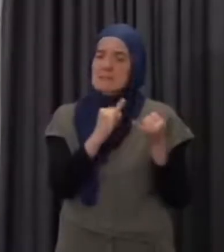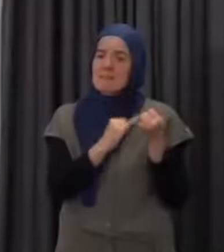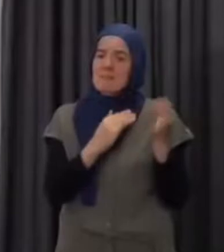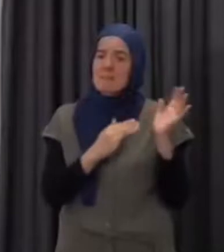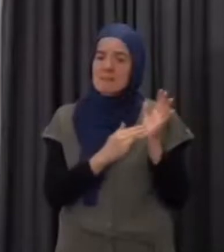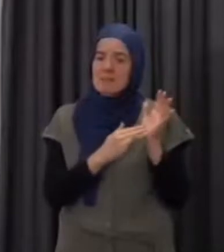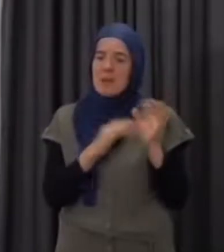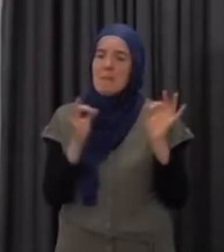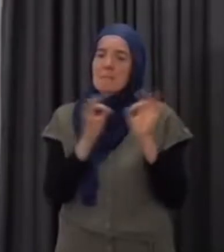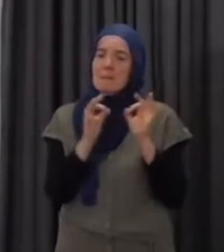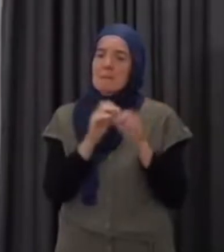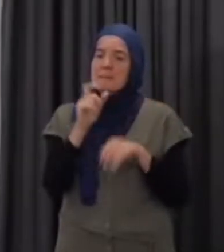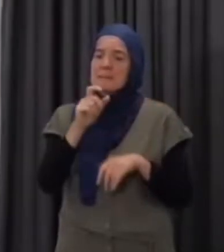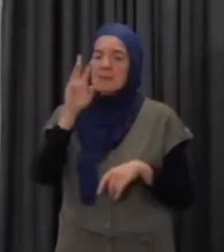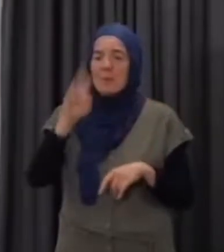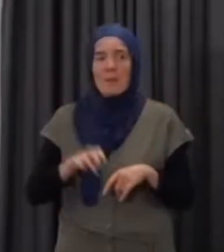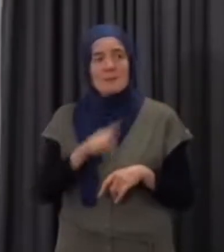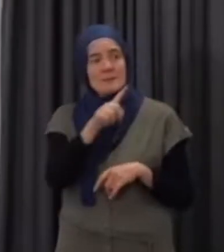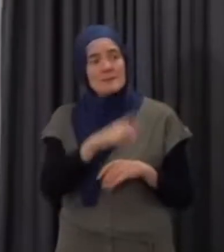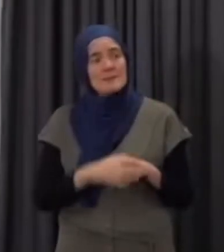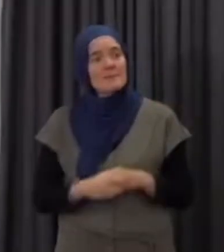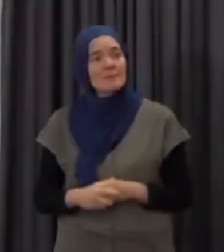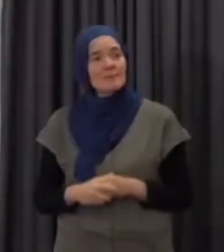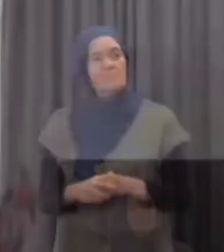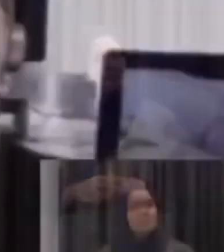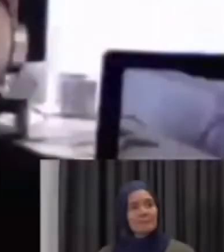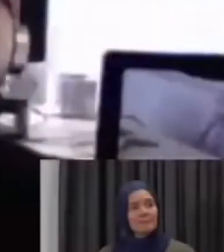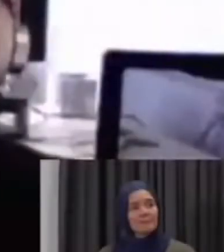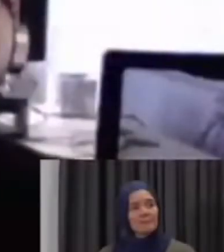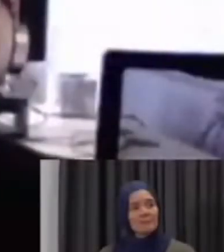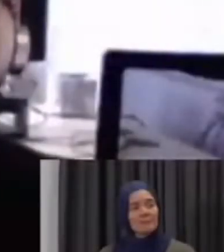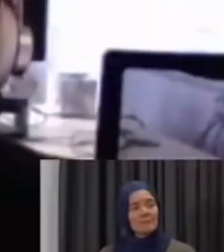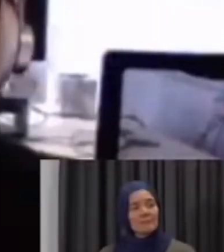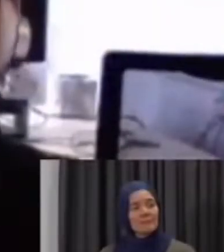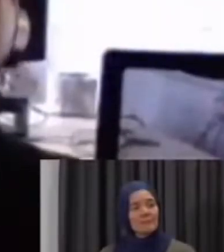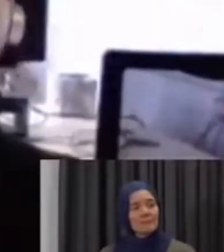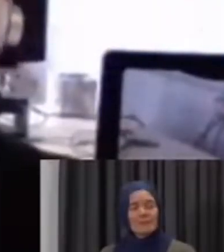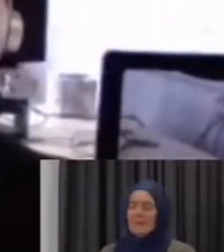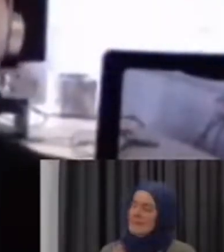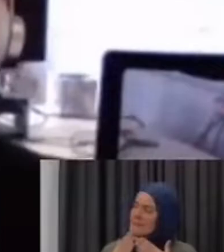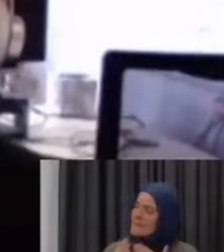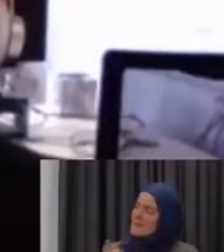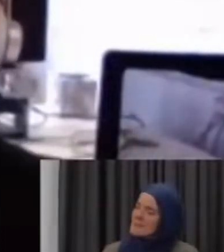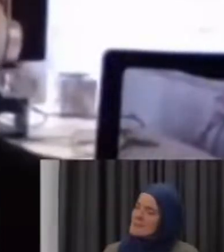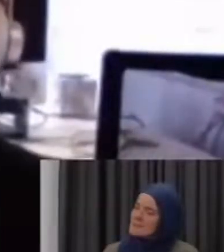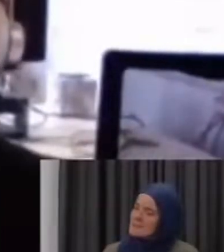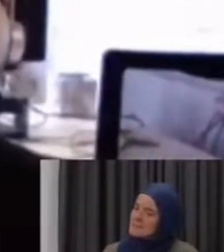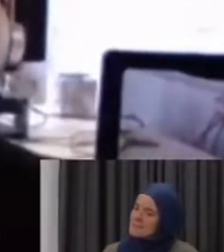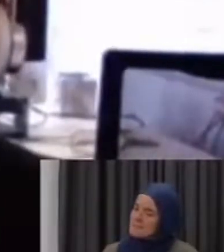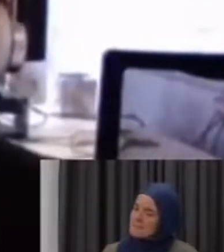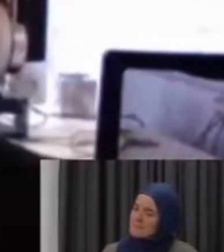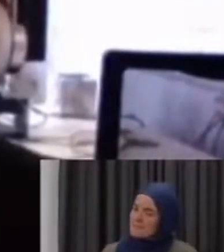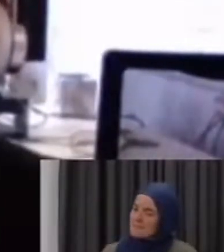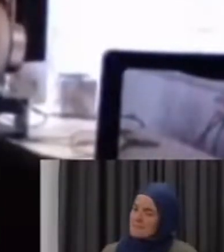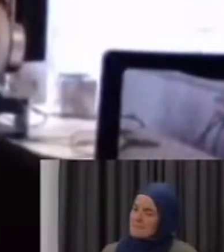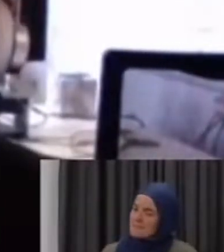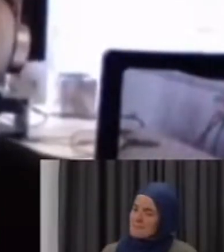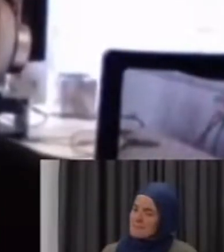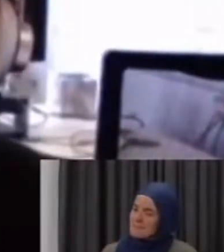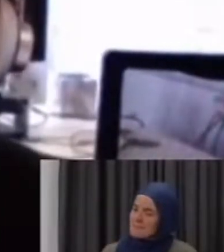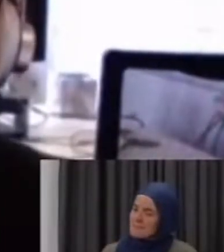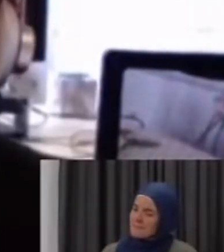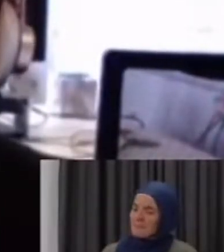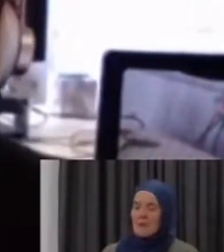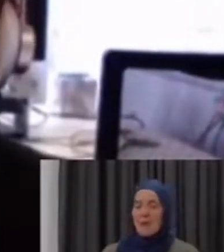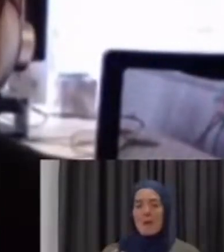from BBC Wales. Good afternoon, Stefan. Thanks, Dr. Goodall. How significant a development is the news that Public